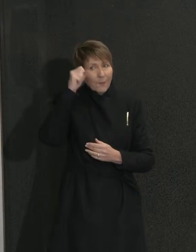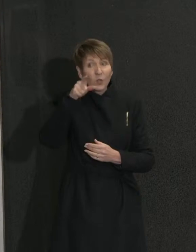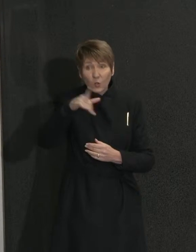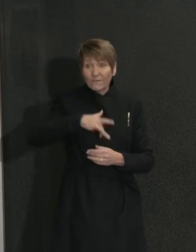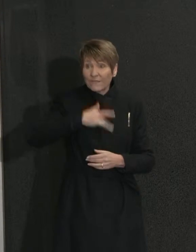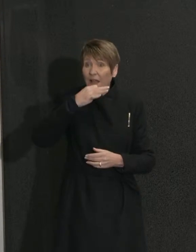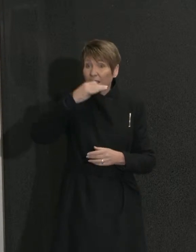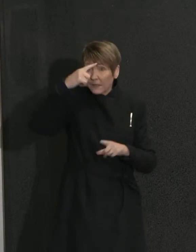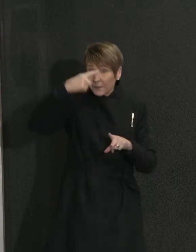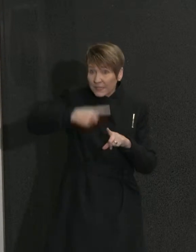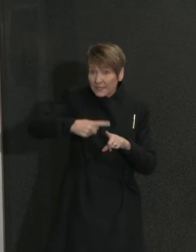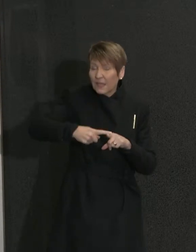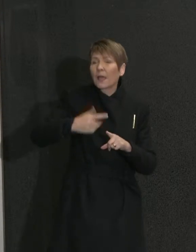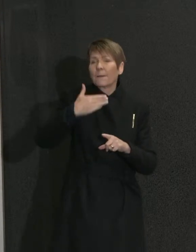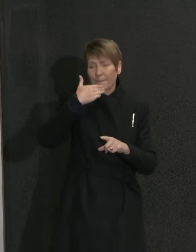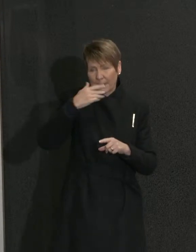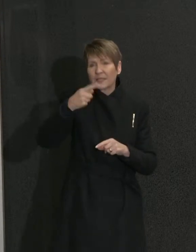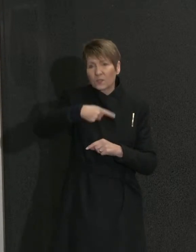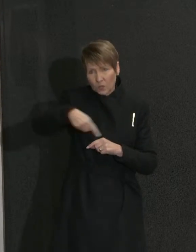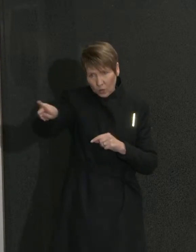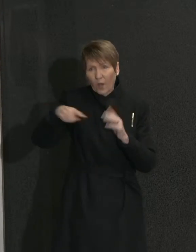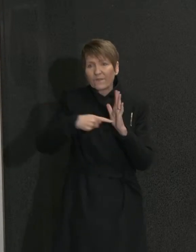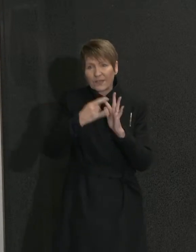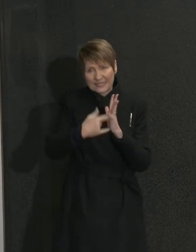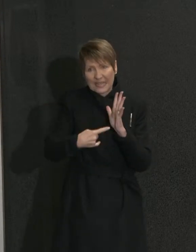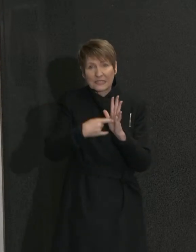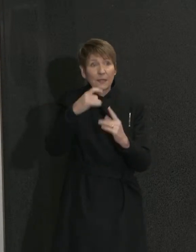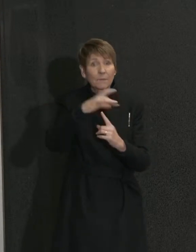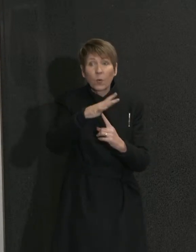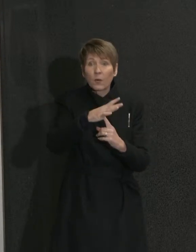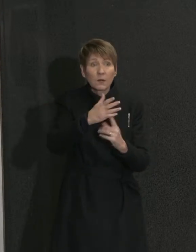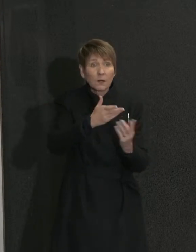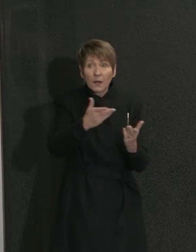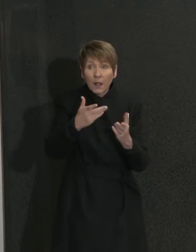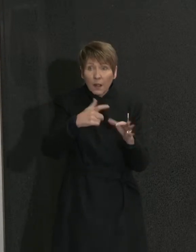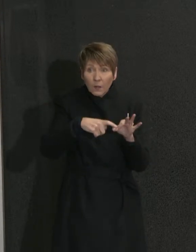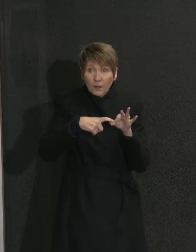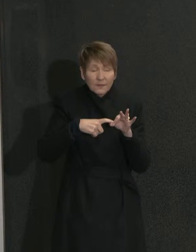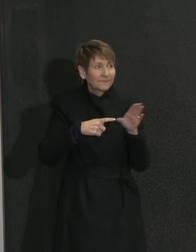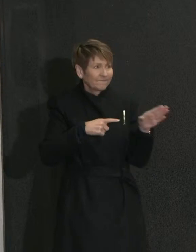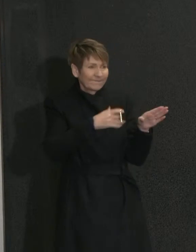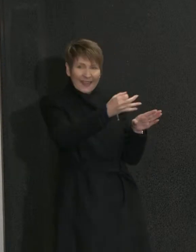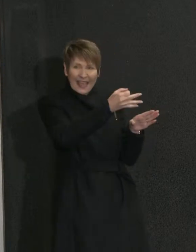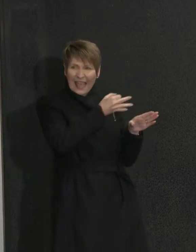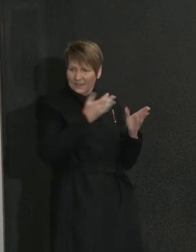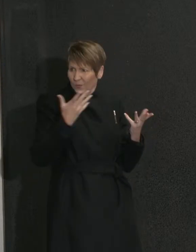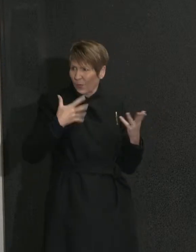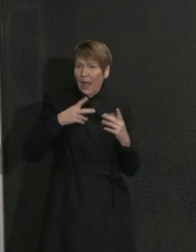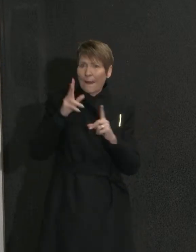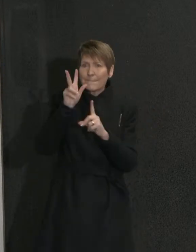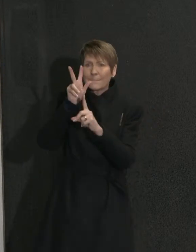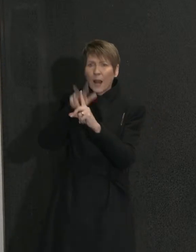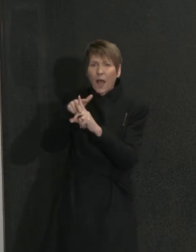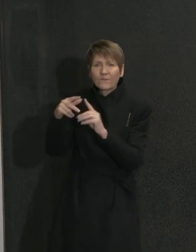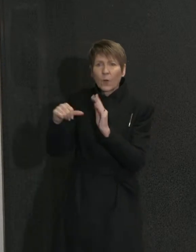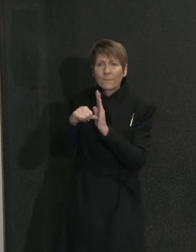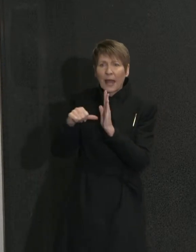the biggest and most important thing we can all do. Any other issues? Where can they apply for those payments? Just go to the